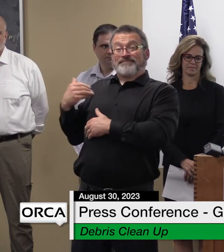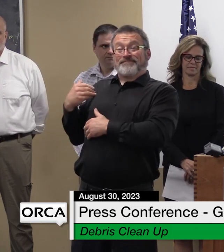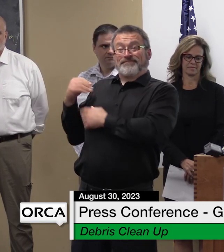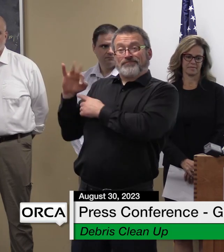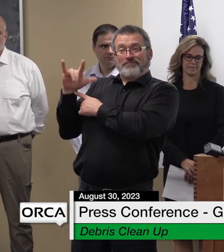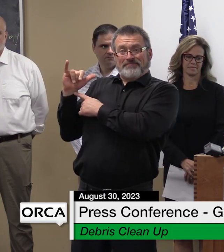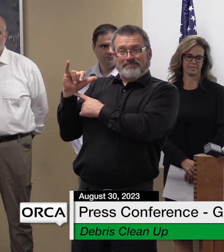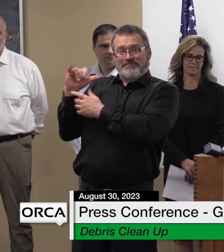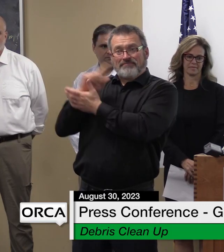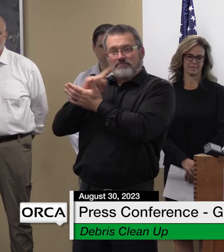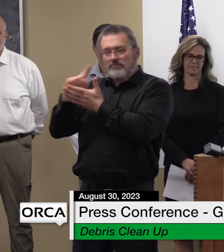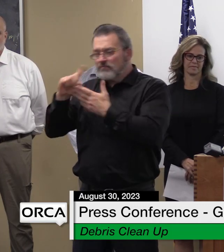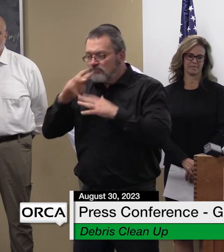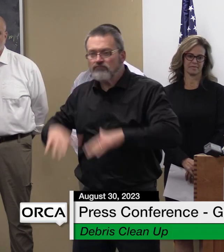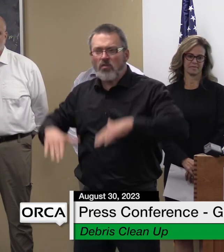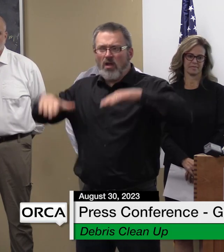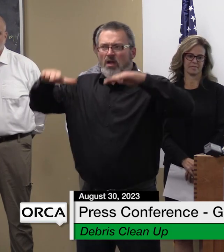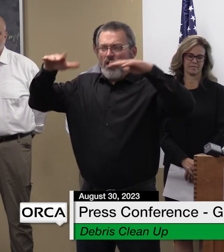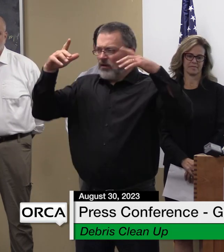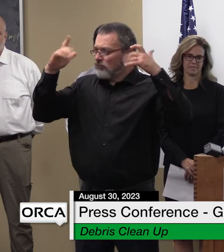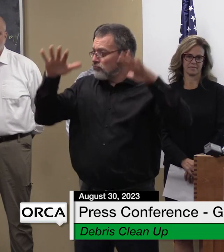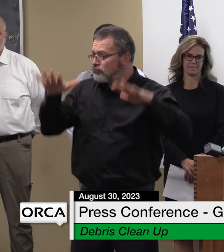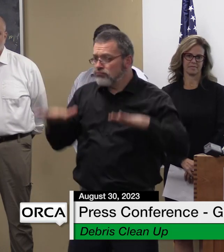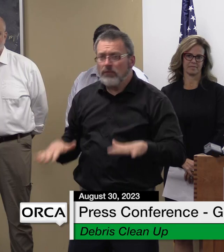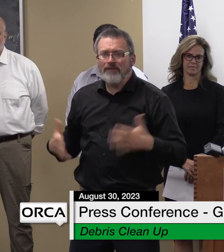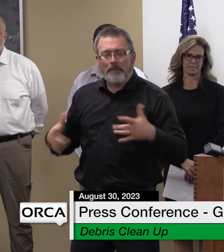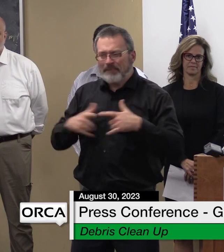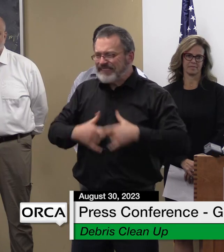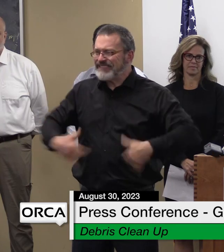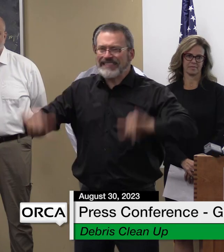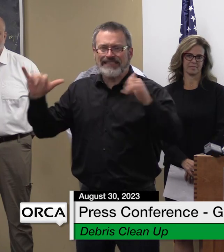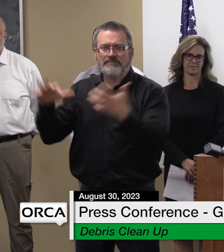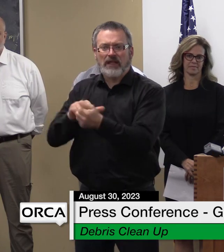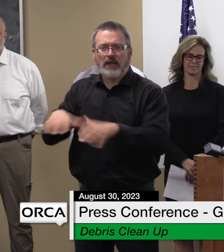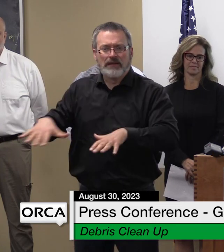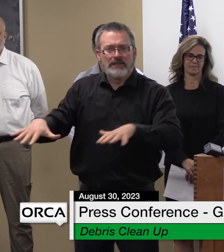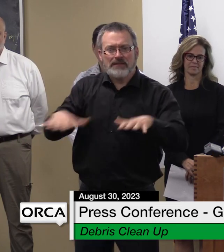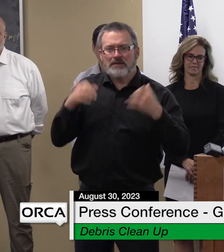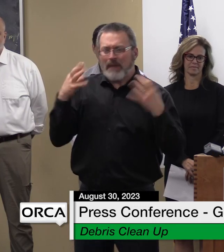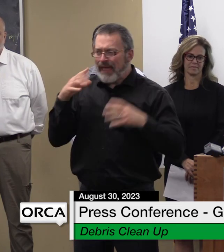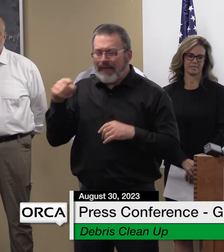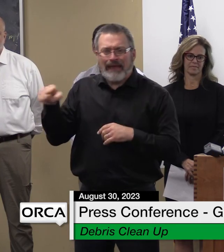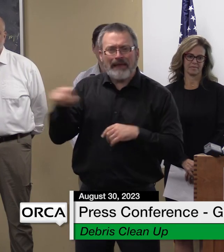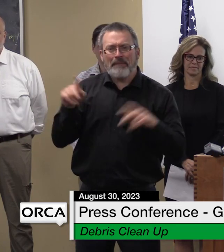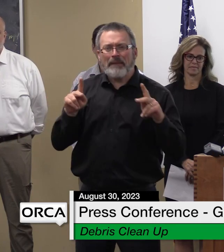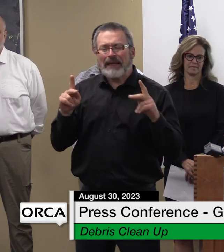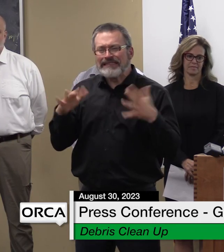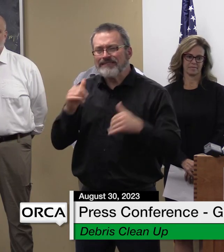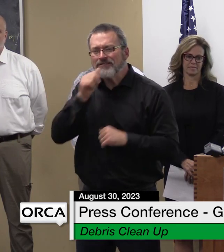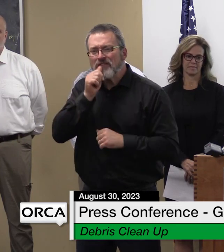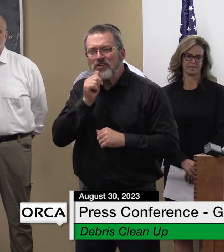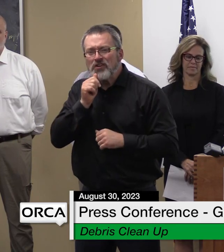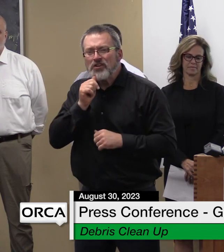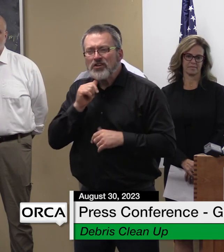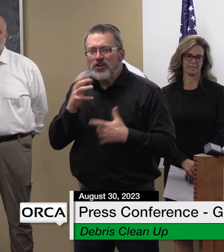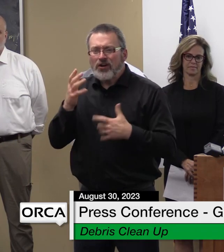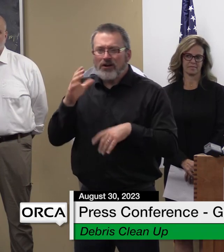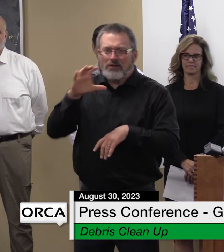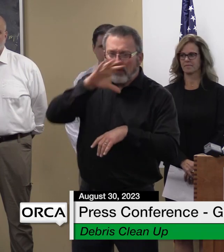remember, there are still thousands of Vermonters and employers living with the consequences every single